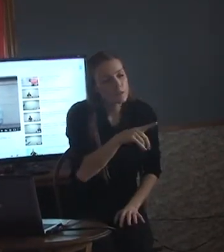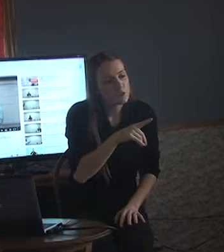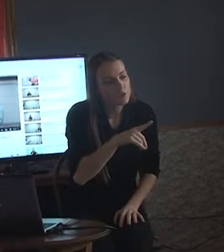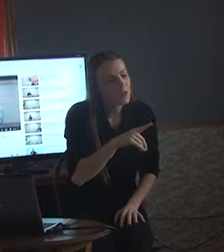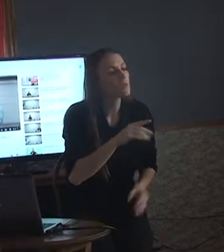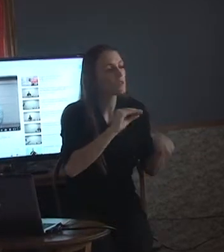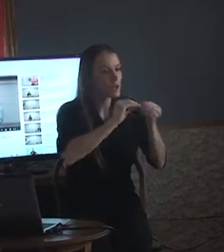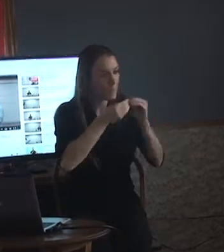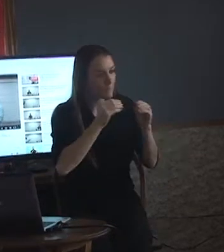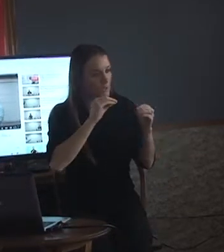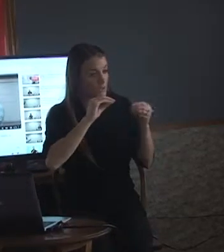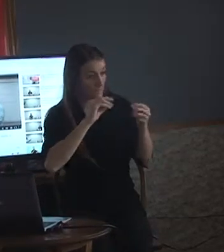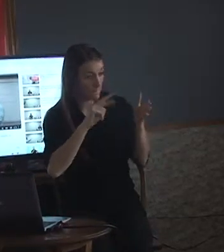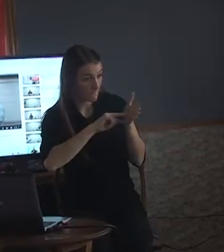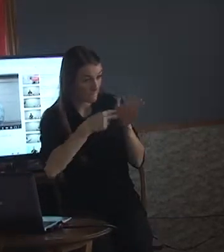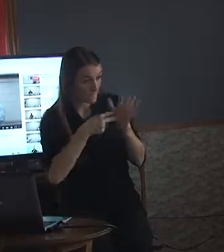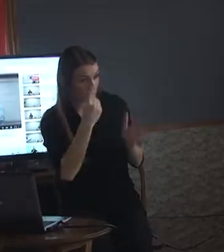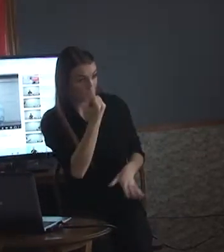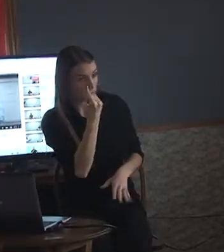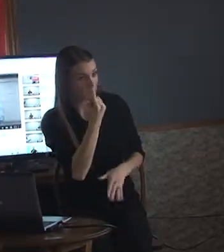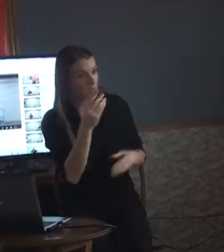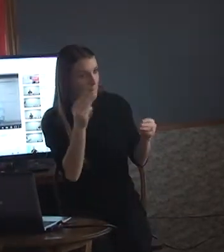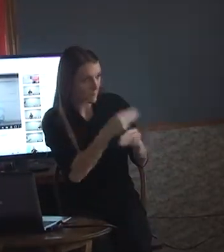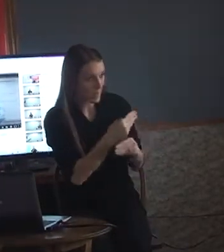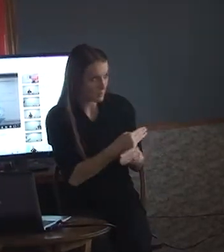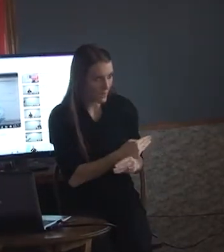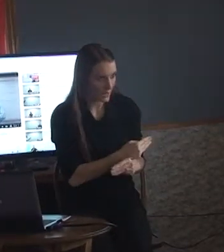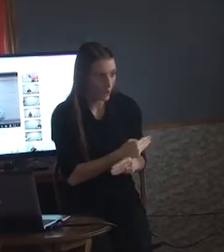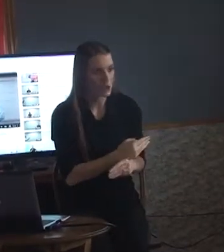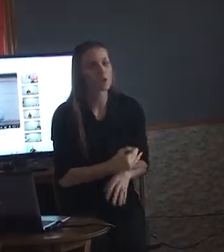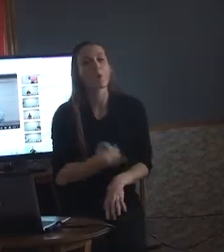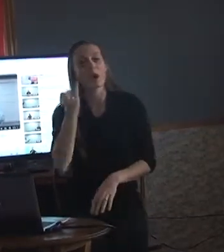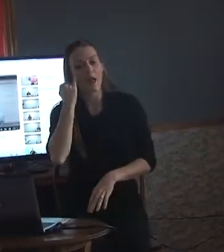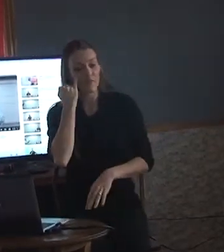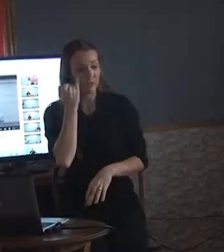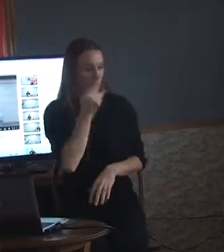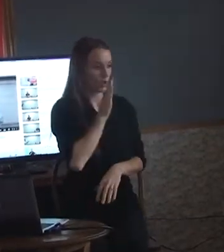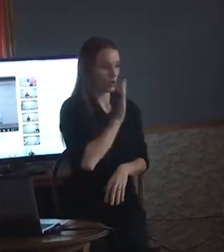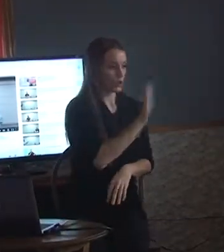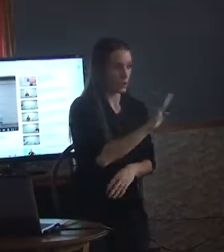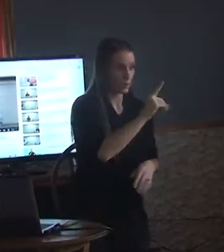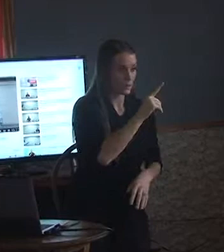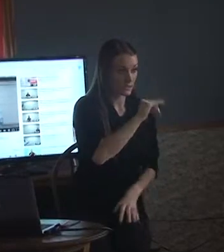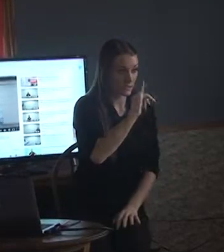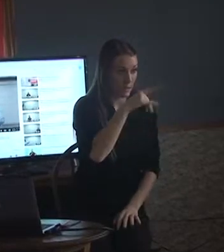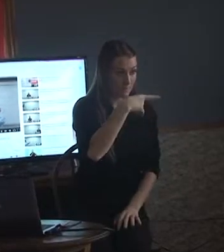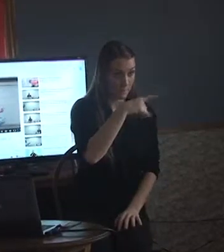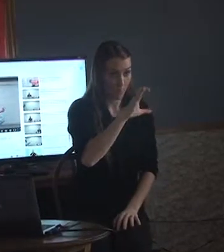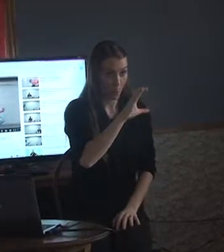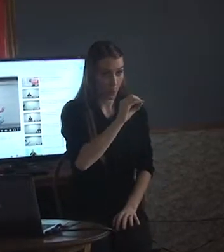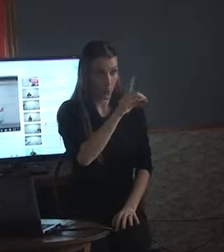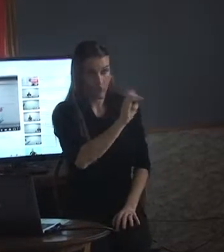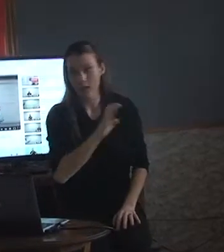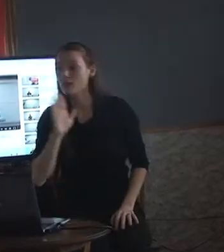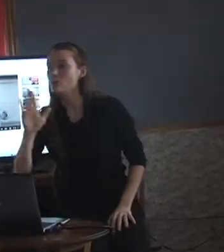mathematically? For instance, if I take your zip code and your zip code and add it together, do we get someone else's zip code that's like, oh, this